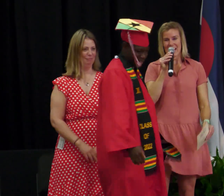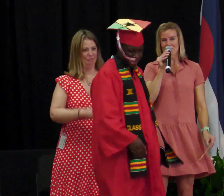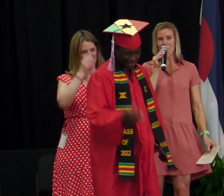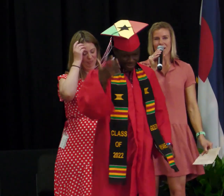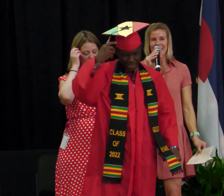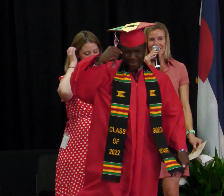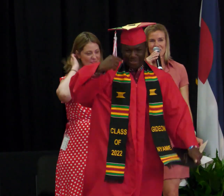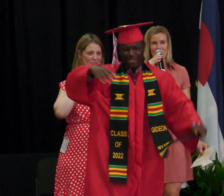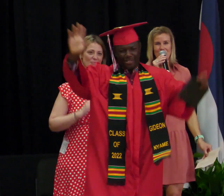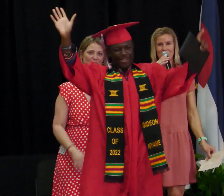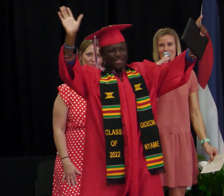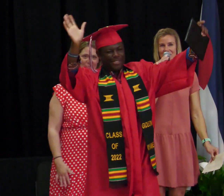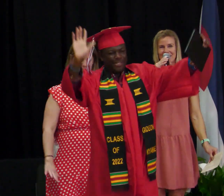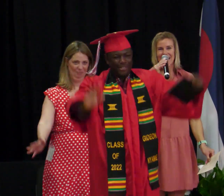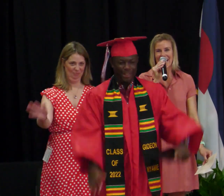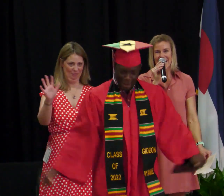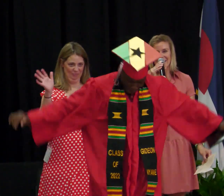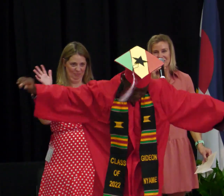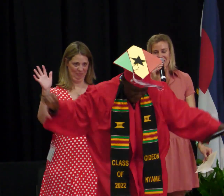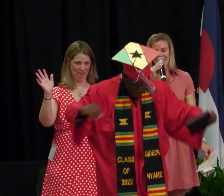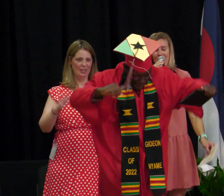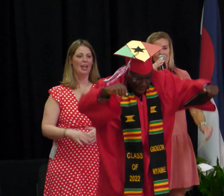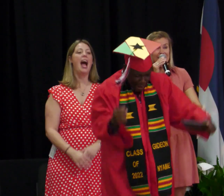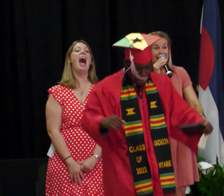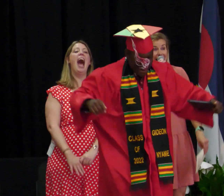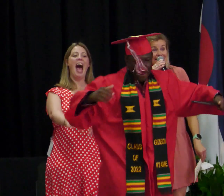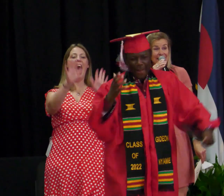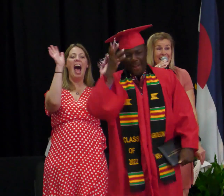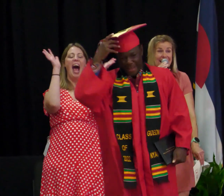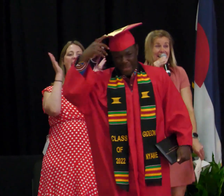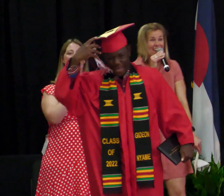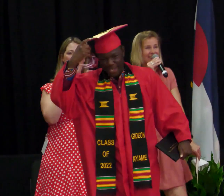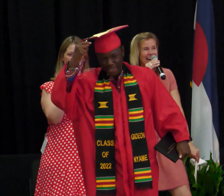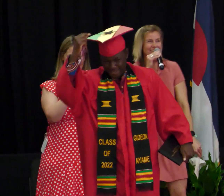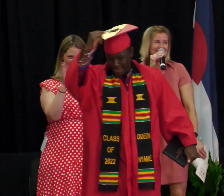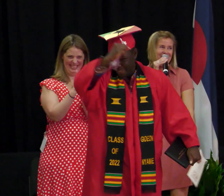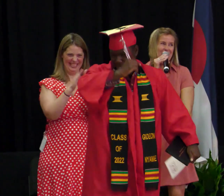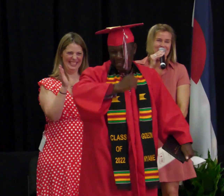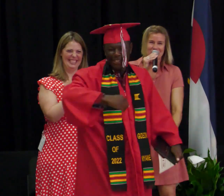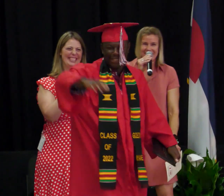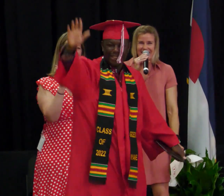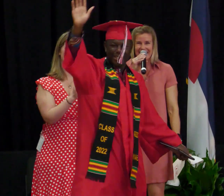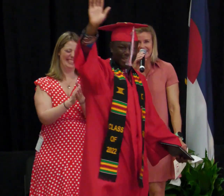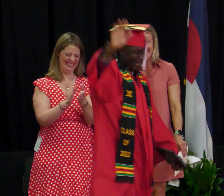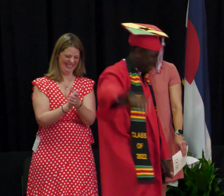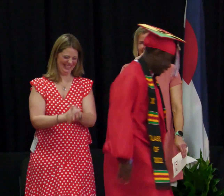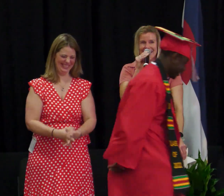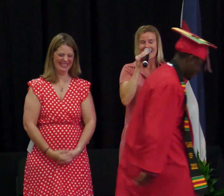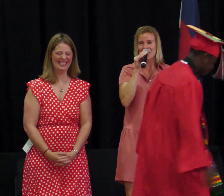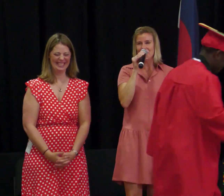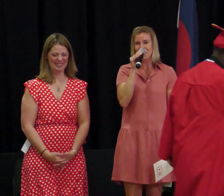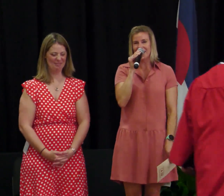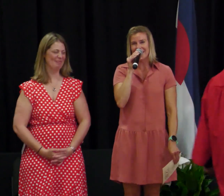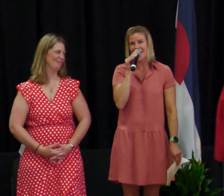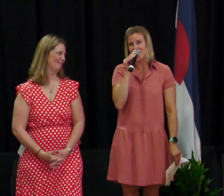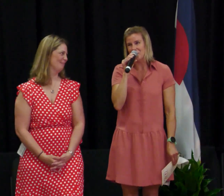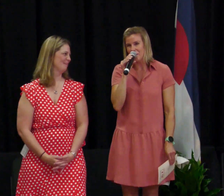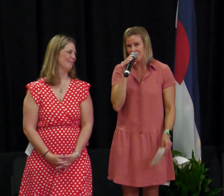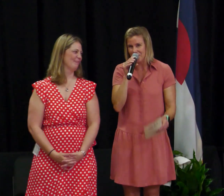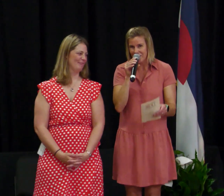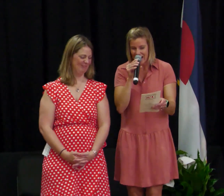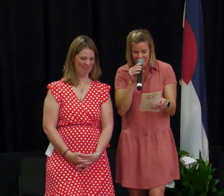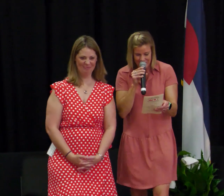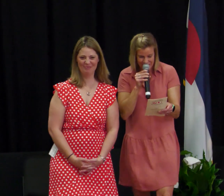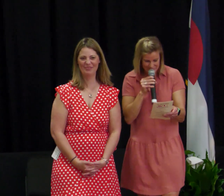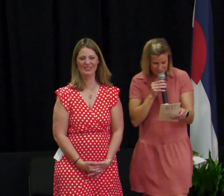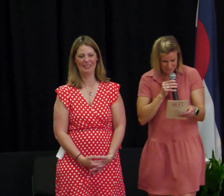And walking to the corner of the stage Oh he's dancing I don't know how to describe that But he's dancing Tassel from right to left And a